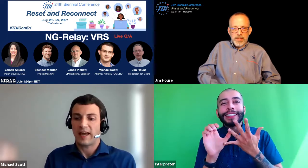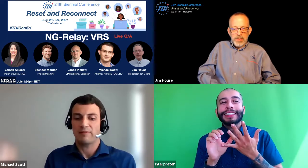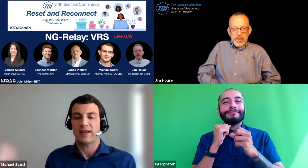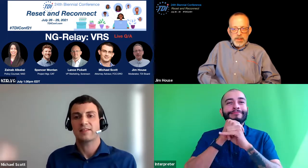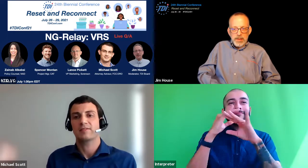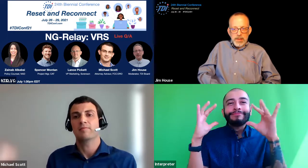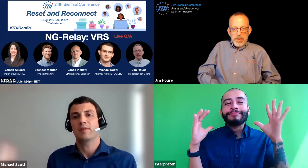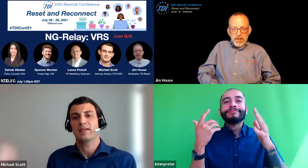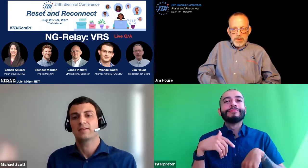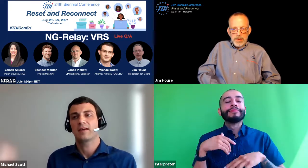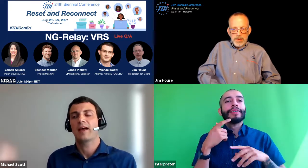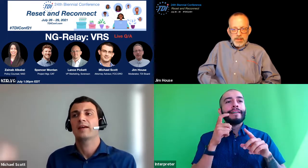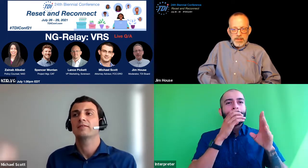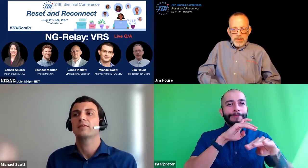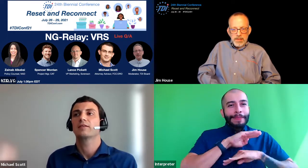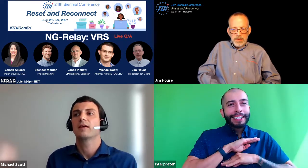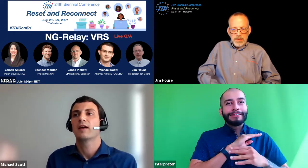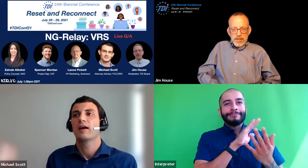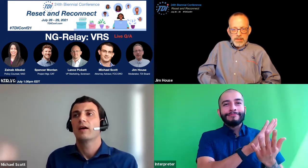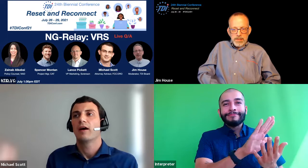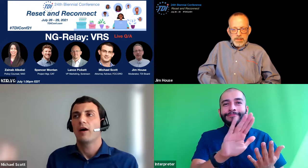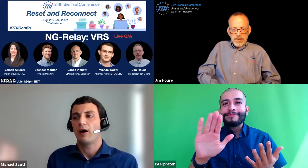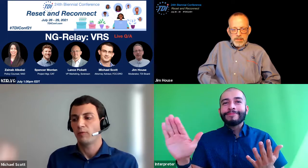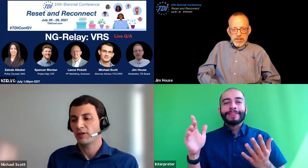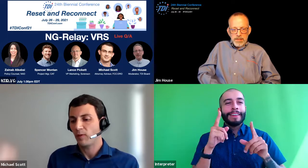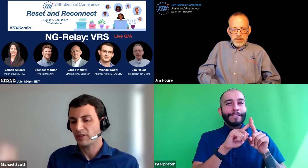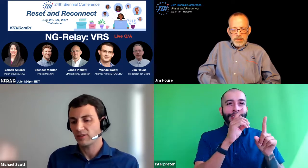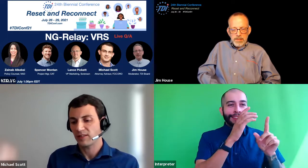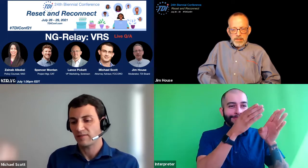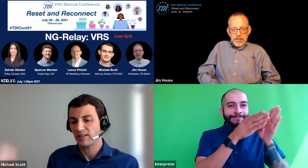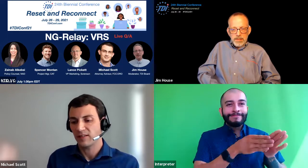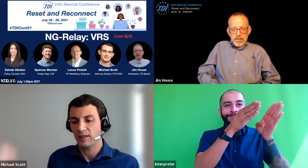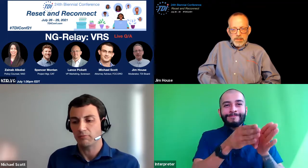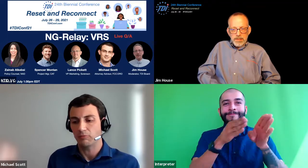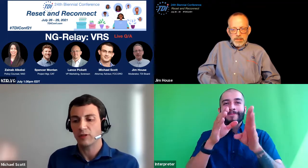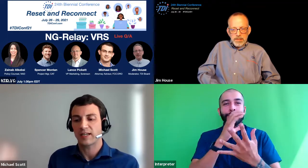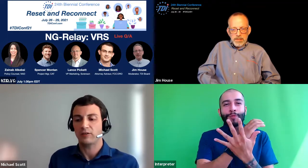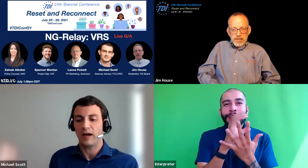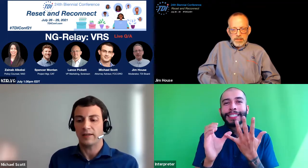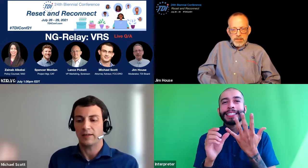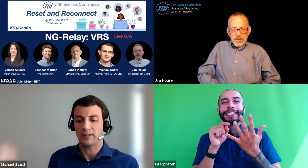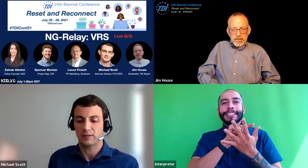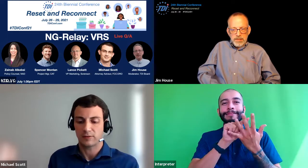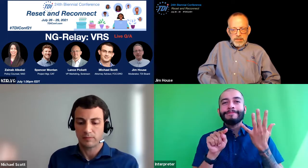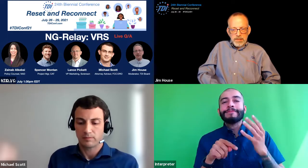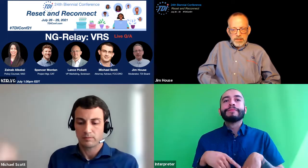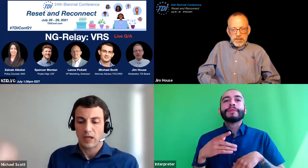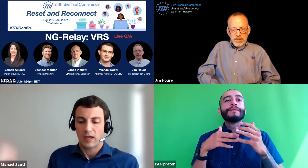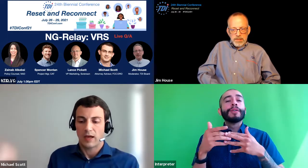try to have that system meet. And one of the questions the FCC looks at a lot